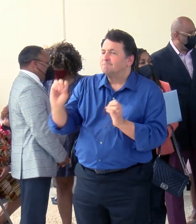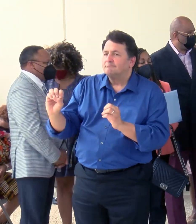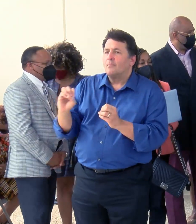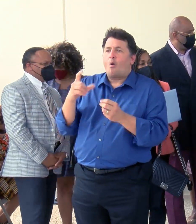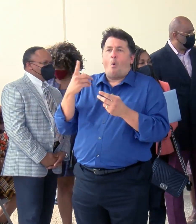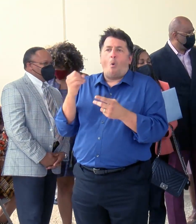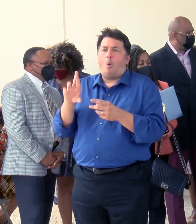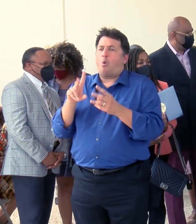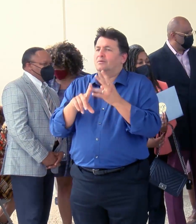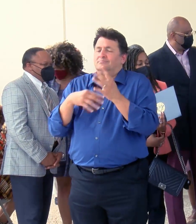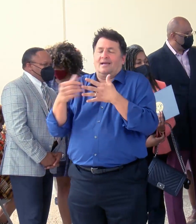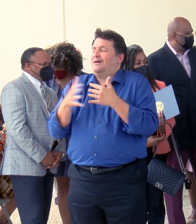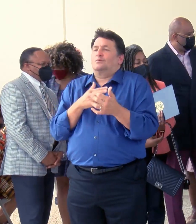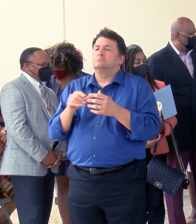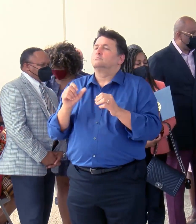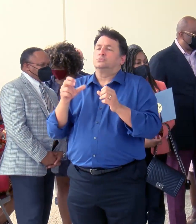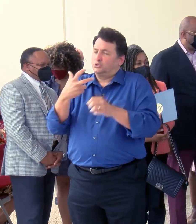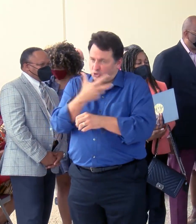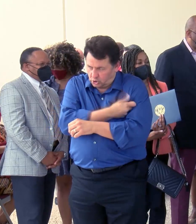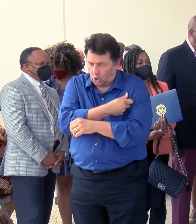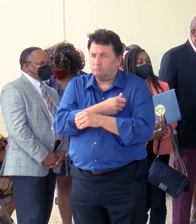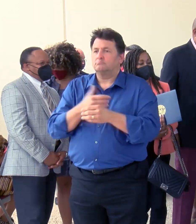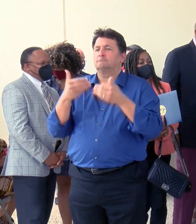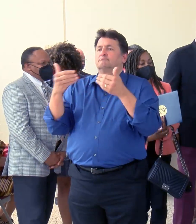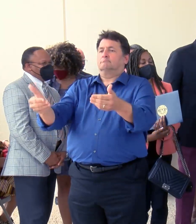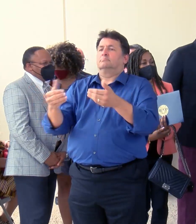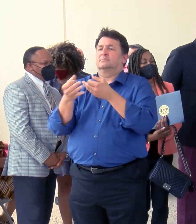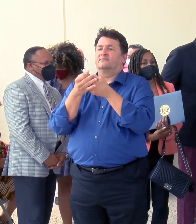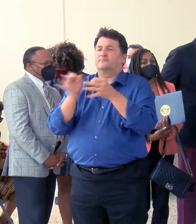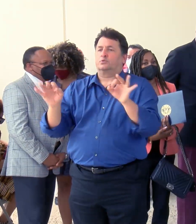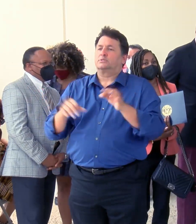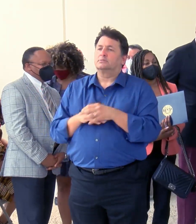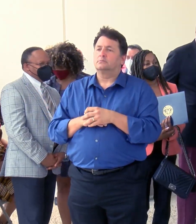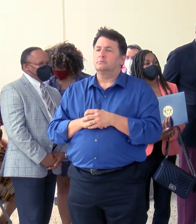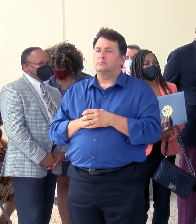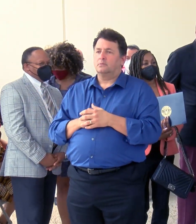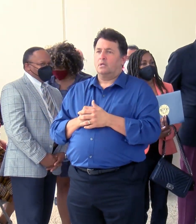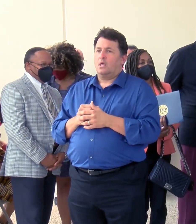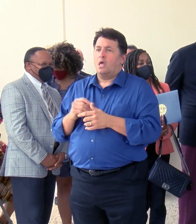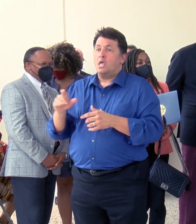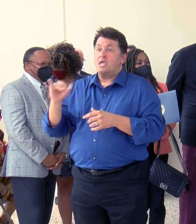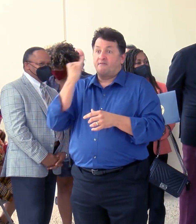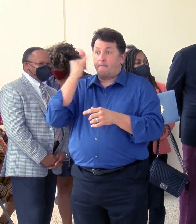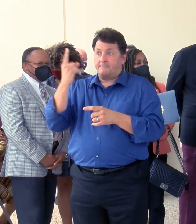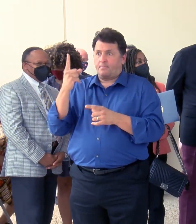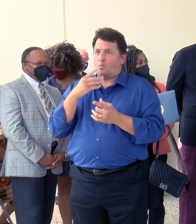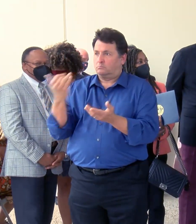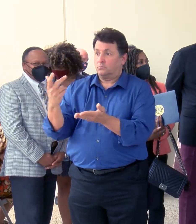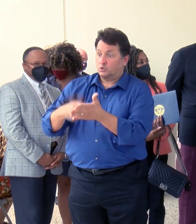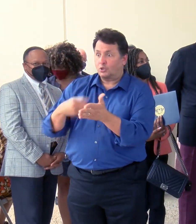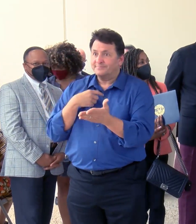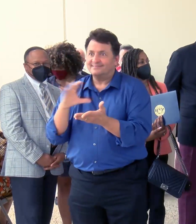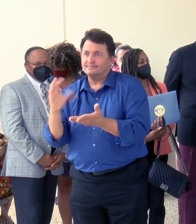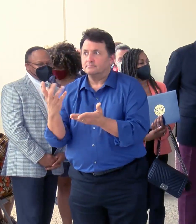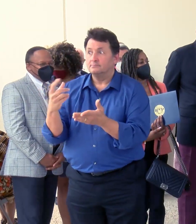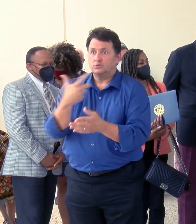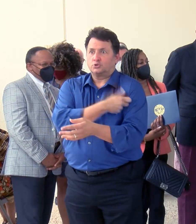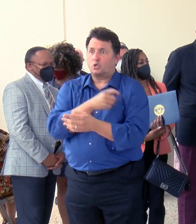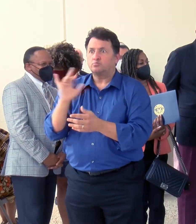status. Please take full advantage. If anybody try to charge you, don't pay, okay? Do not pay. The shots are